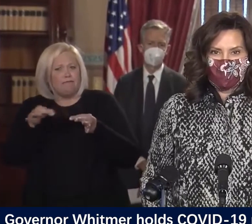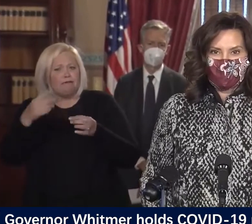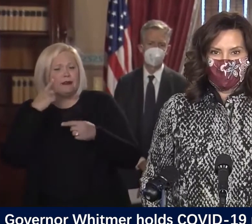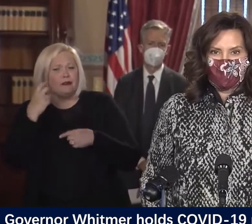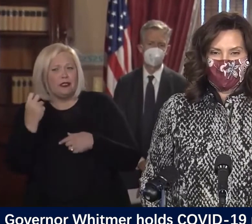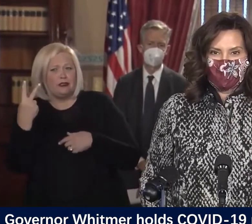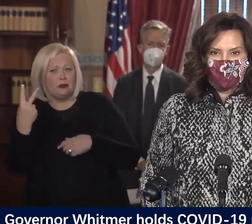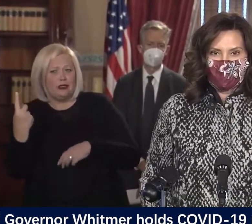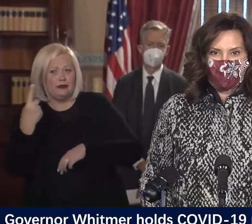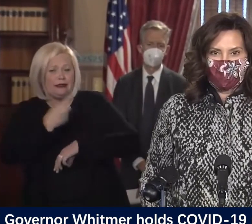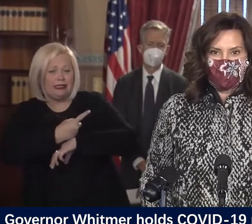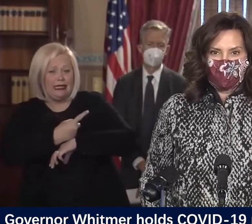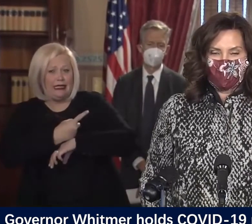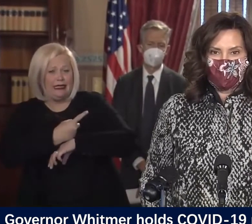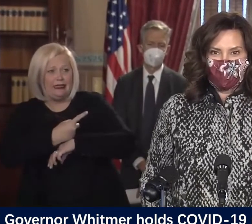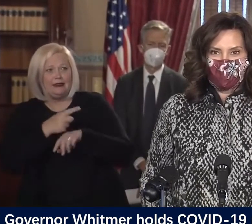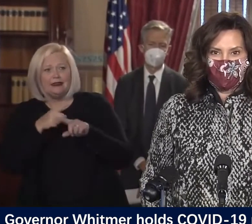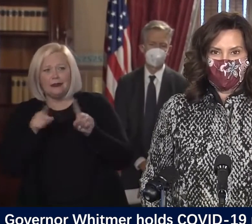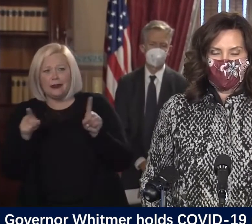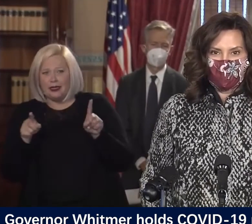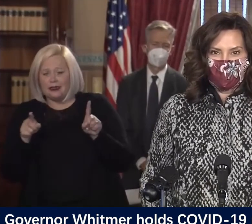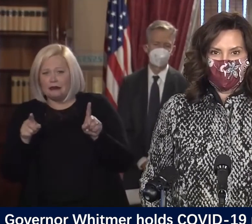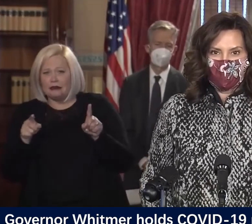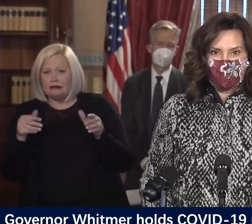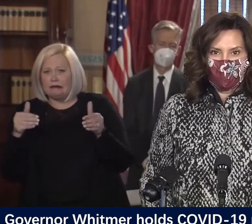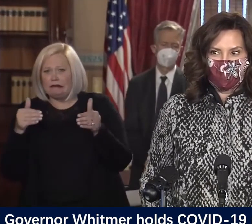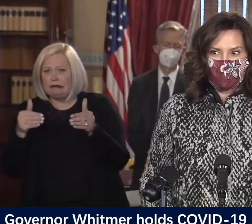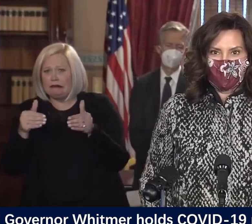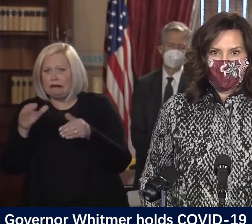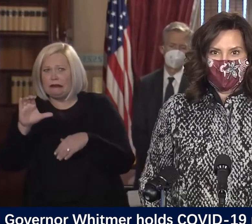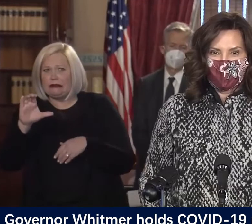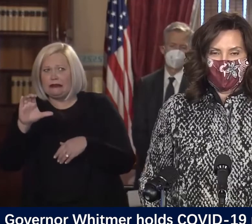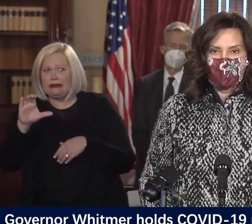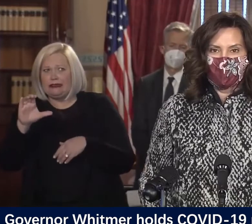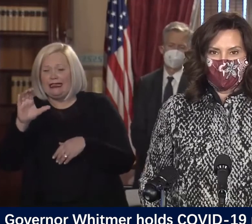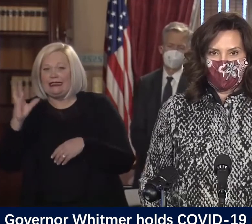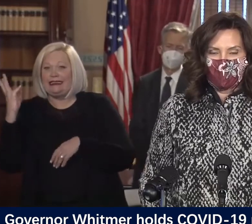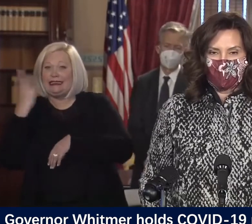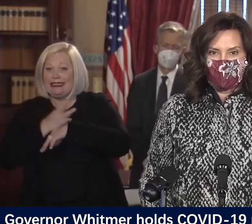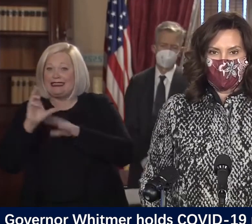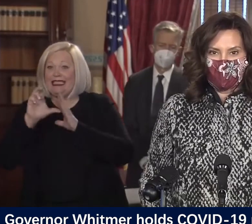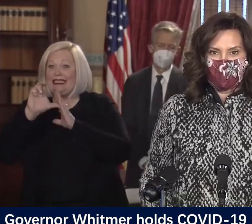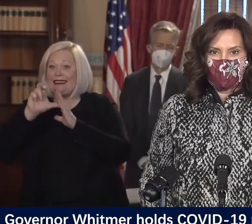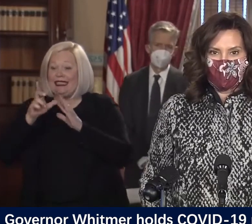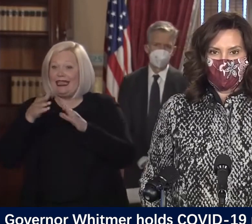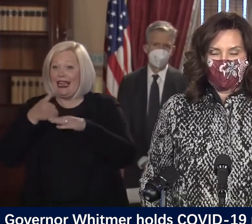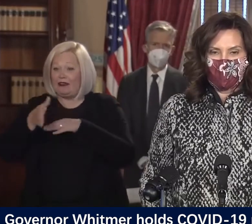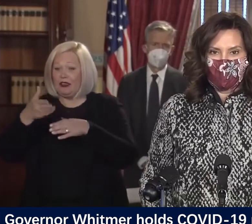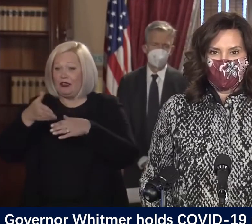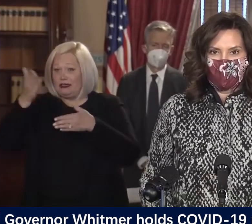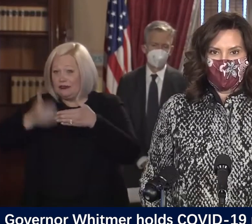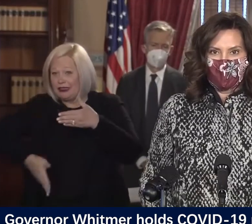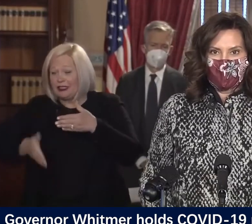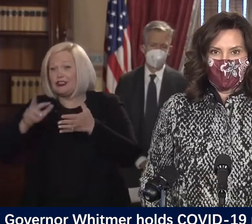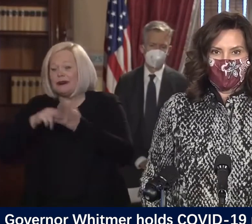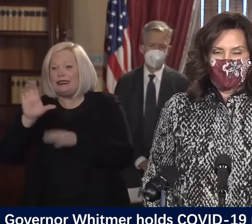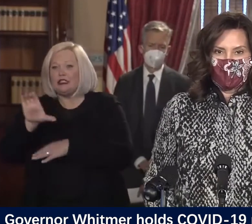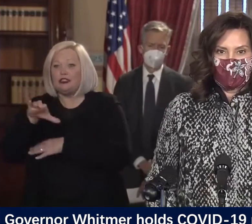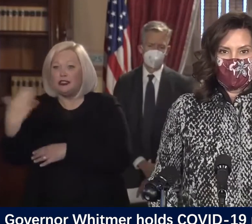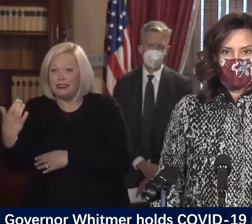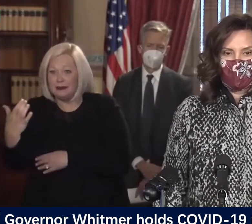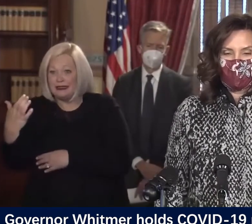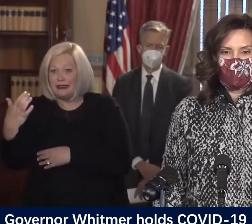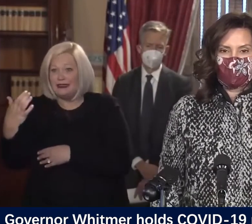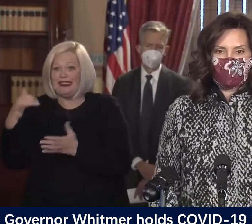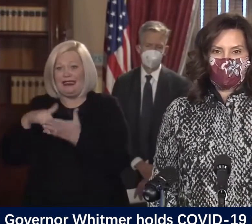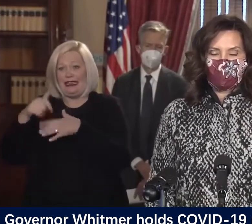but Christmas is, I believe, 6 days after that. And that's usually a time where more people are